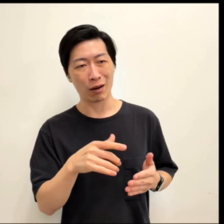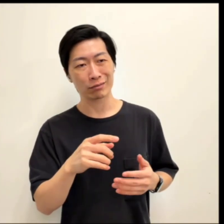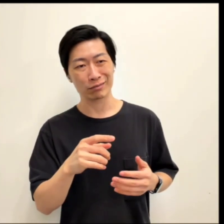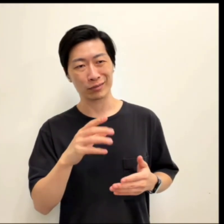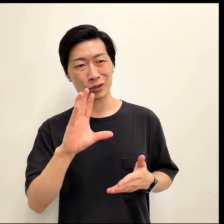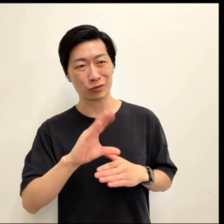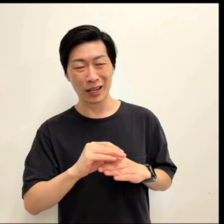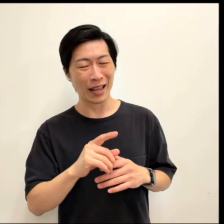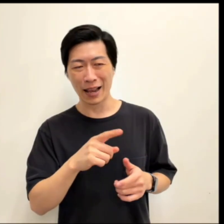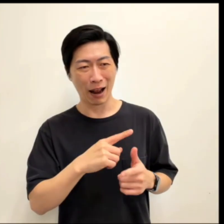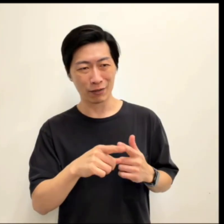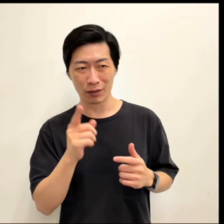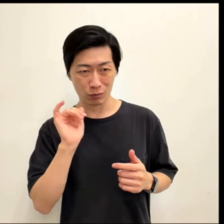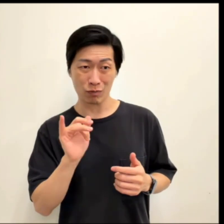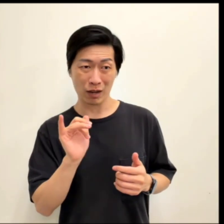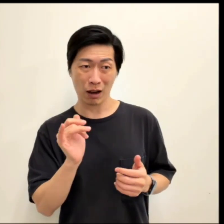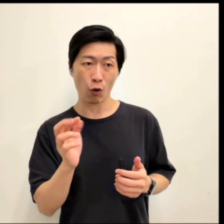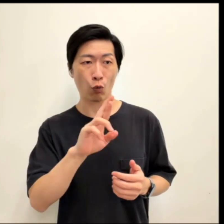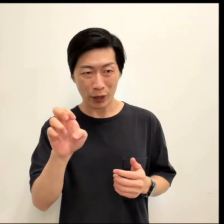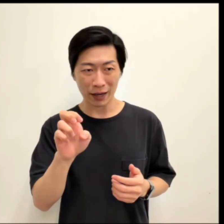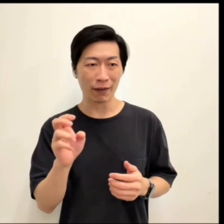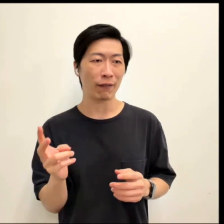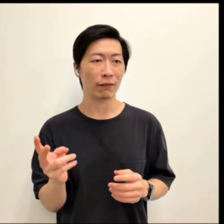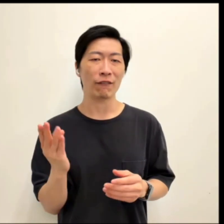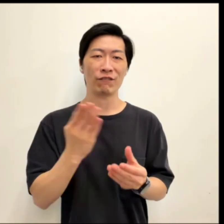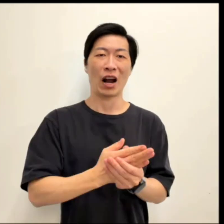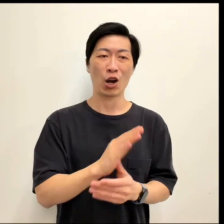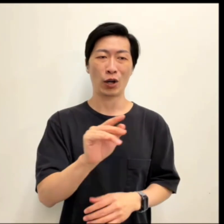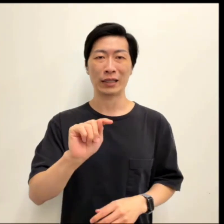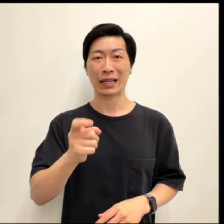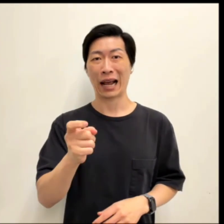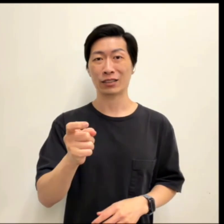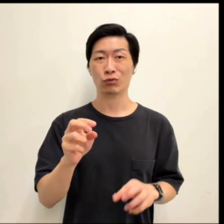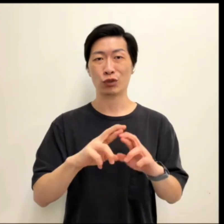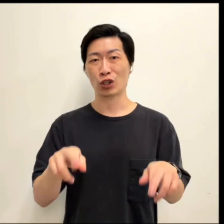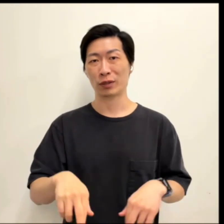That's not a legitimate business, which means those expenses aren't legitimate. Take them off of your return and refile.